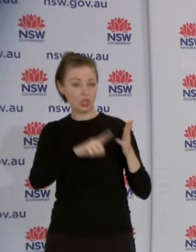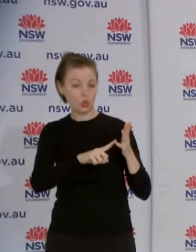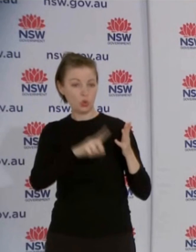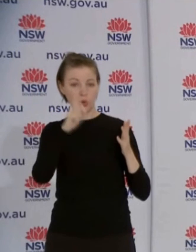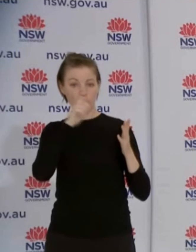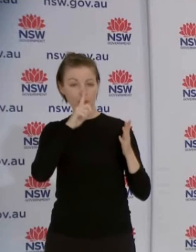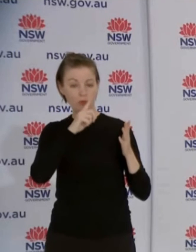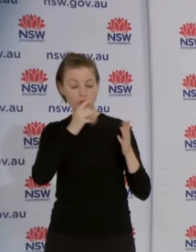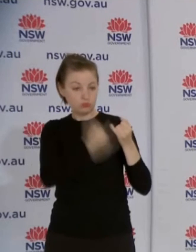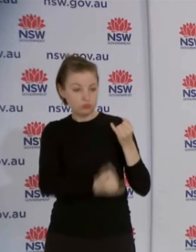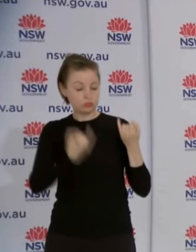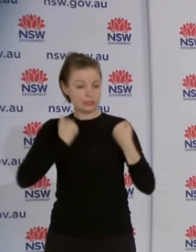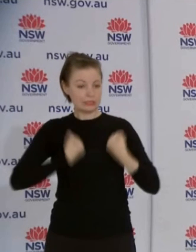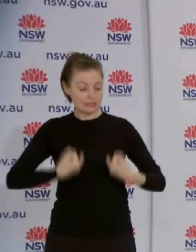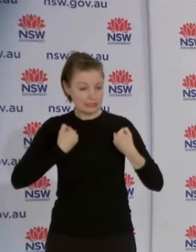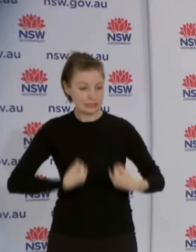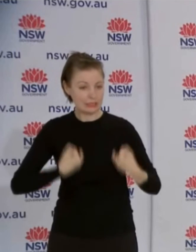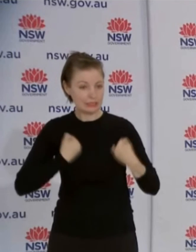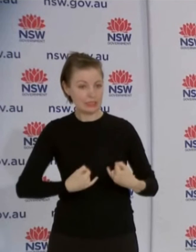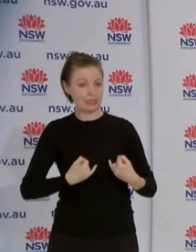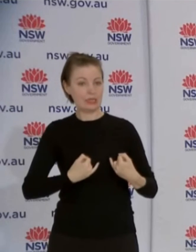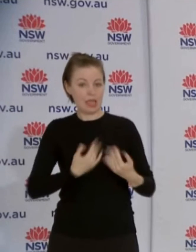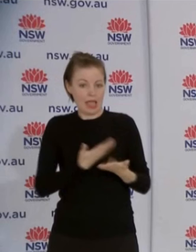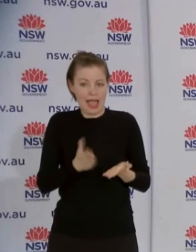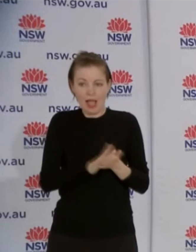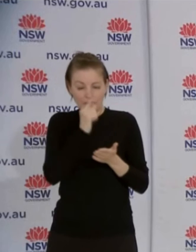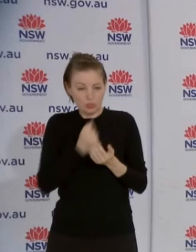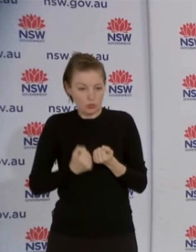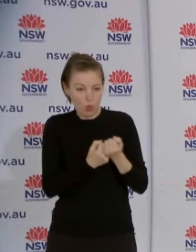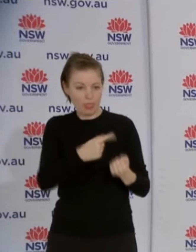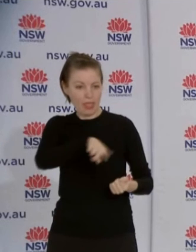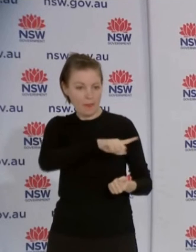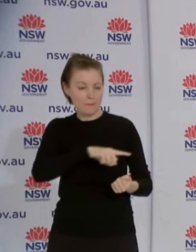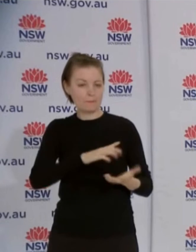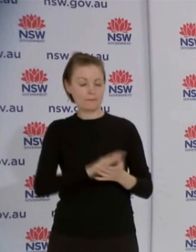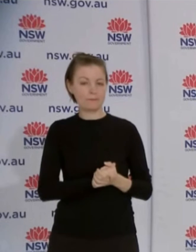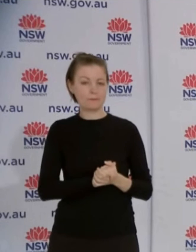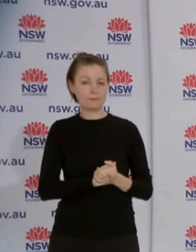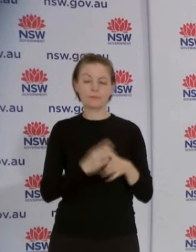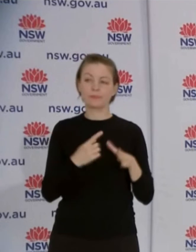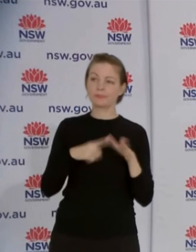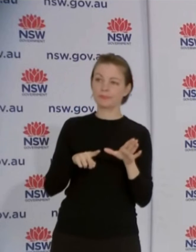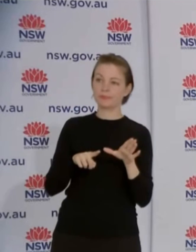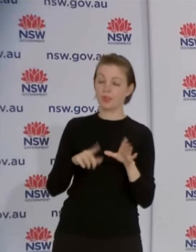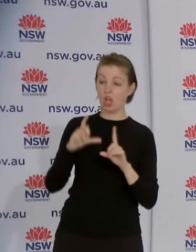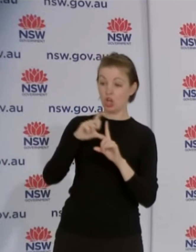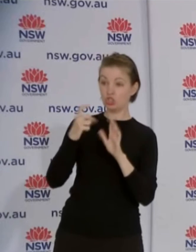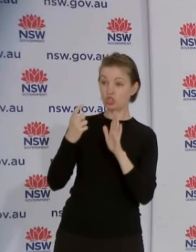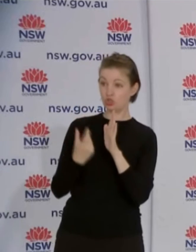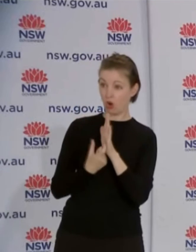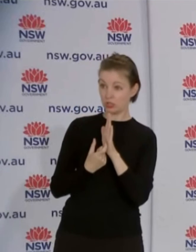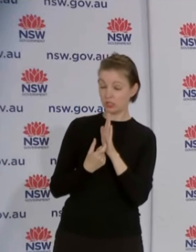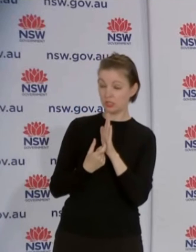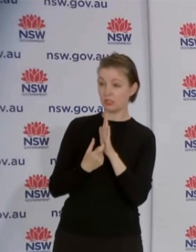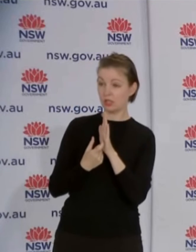point? Can I say that doctors, from the moment they're trained at university, are trained to understand